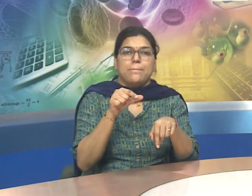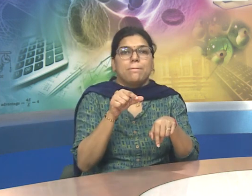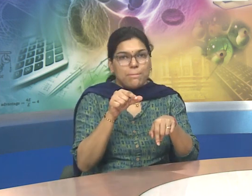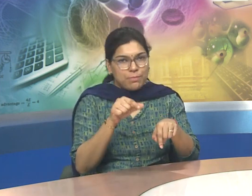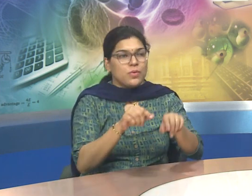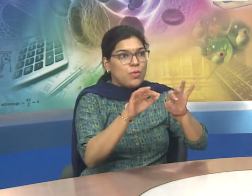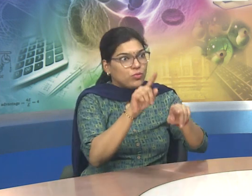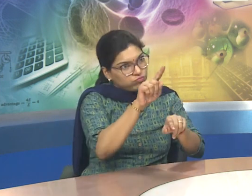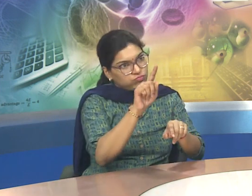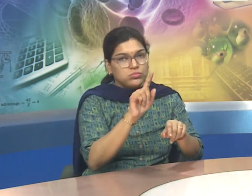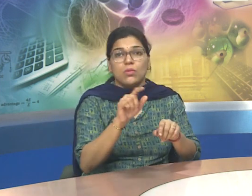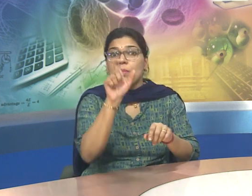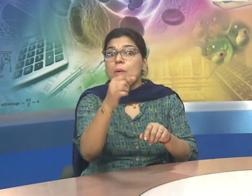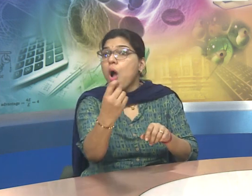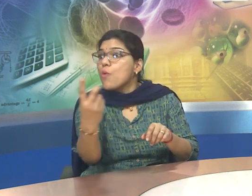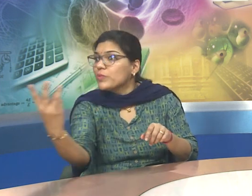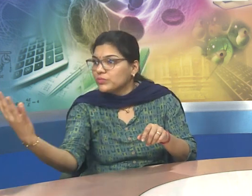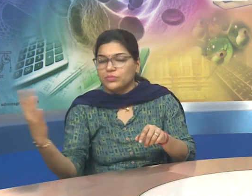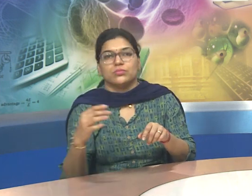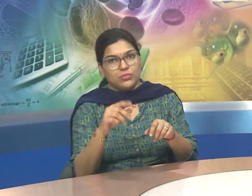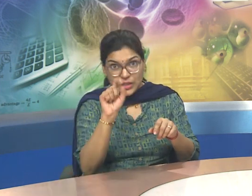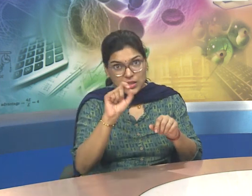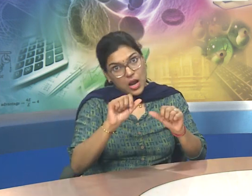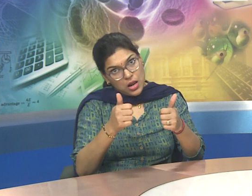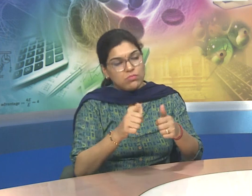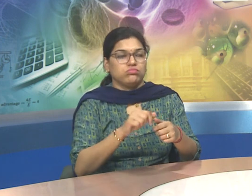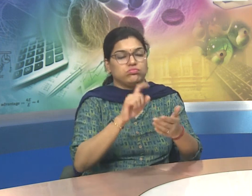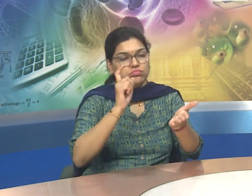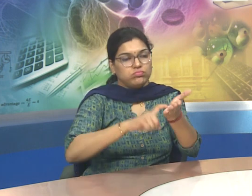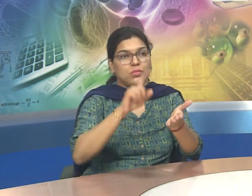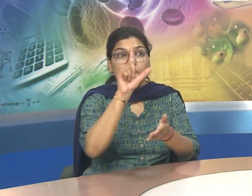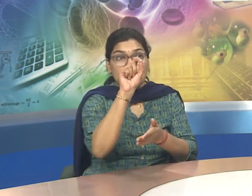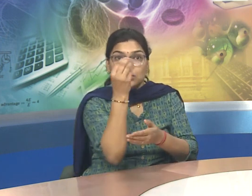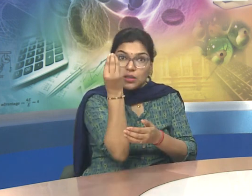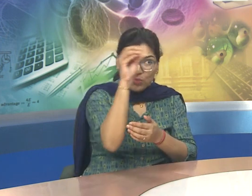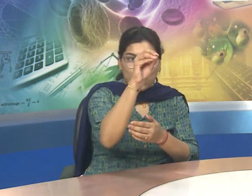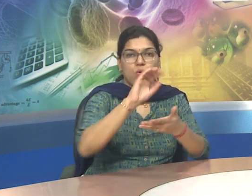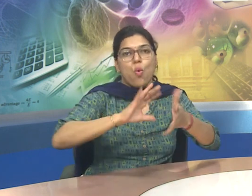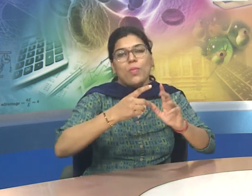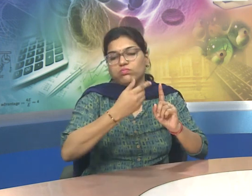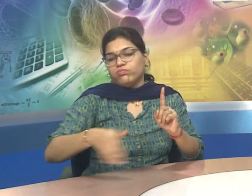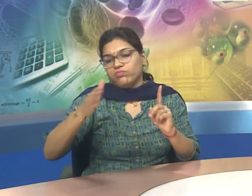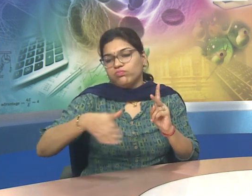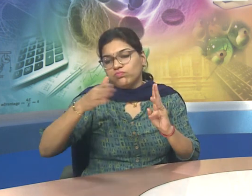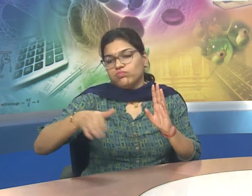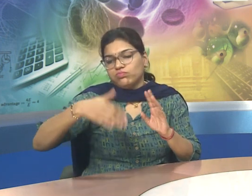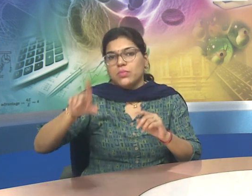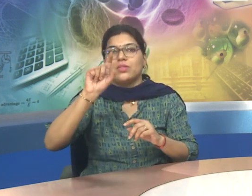copy it, put it in our system, and then take a printout. And we can take so many number of copies, as many as